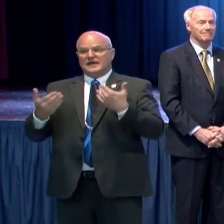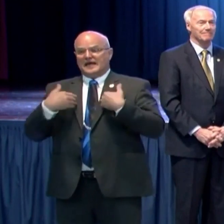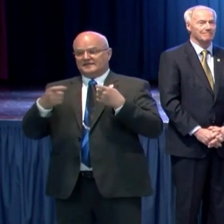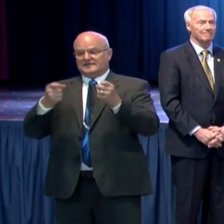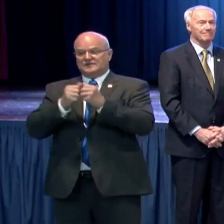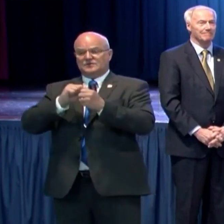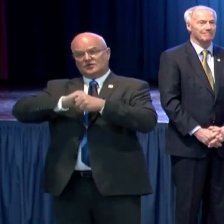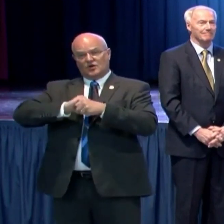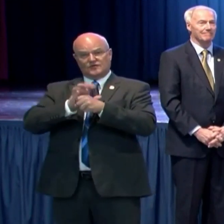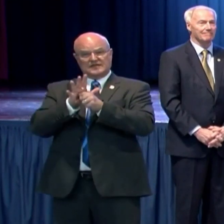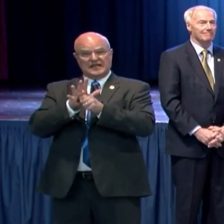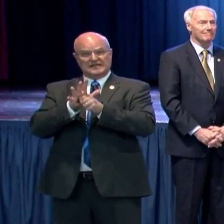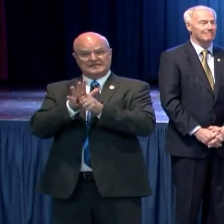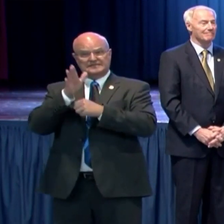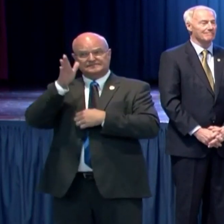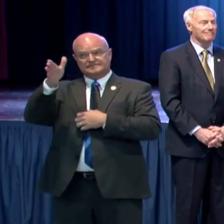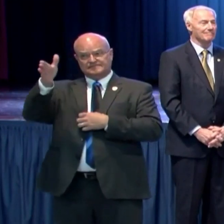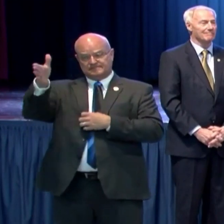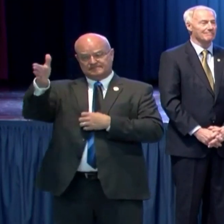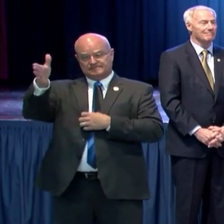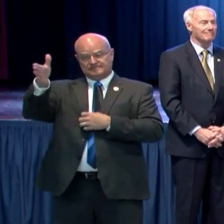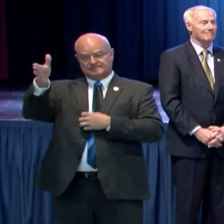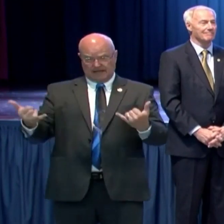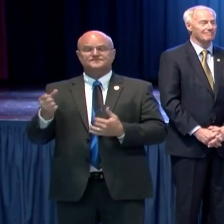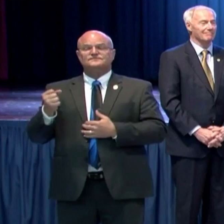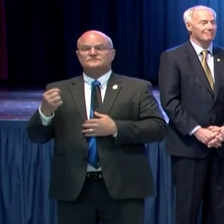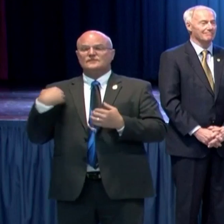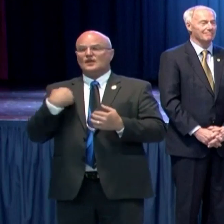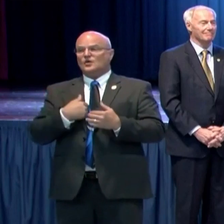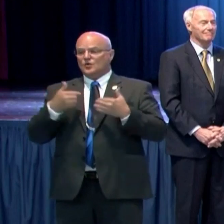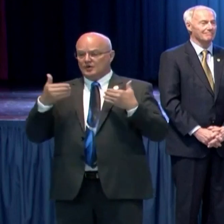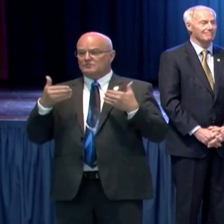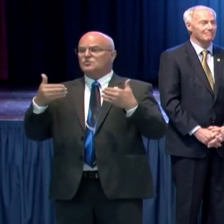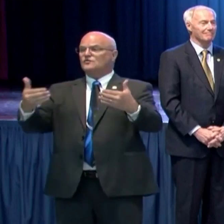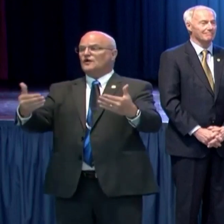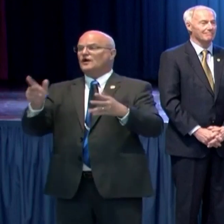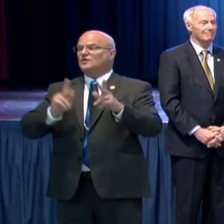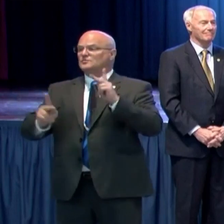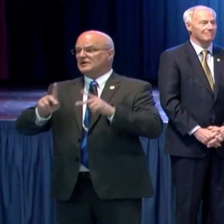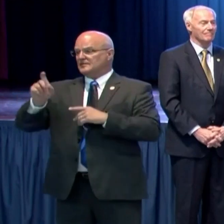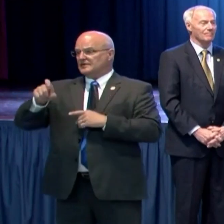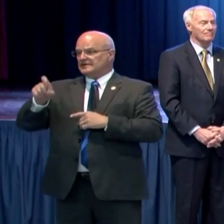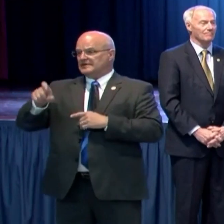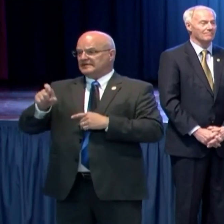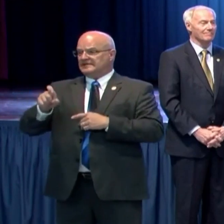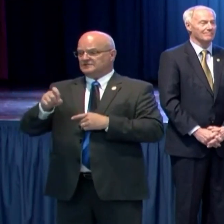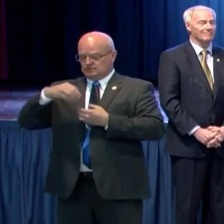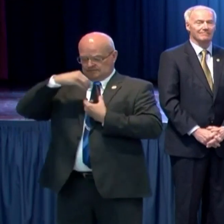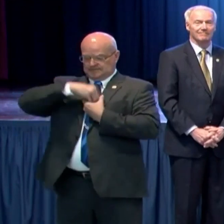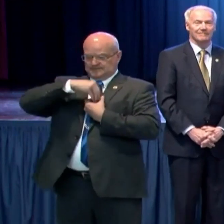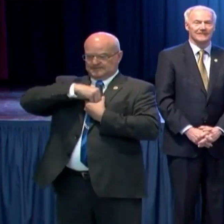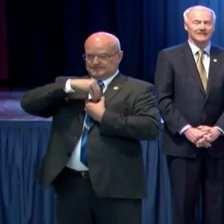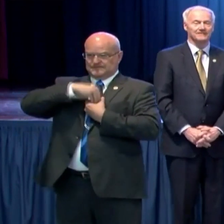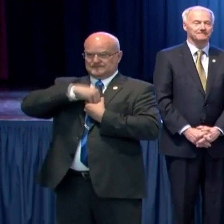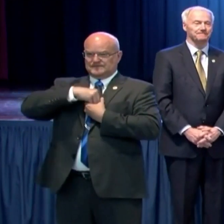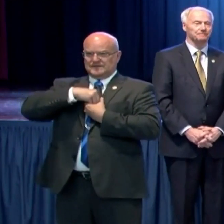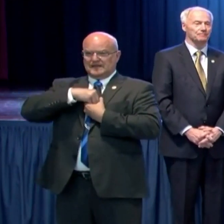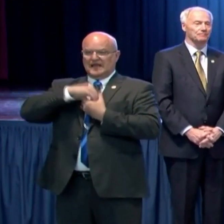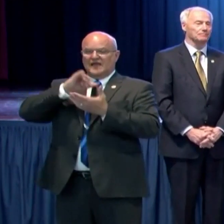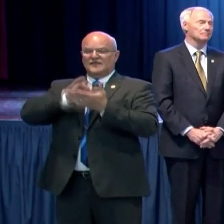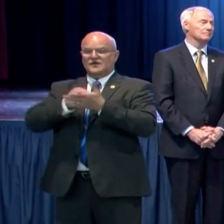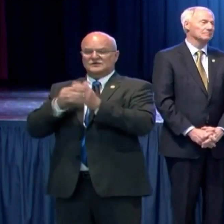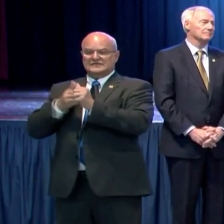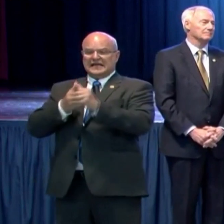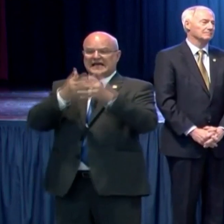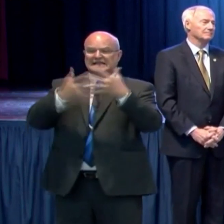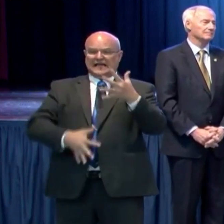having to deal with COVID-19 for some time. And as we move on, people are going to need to internalize those